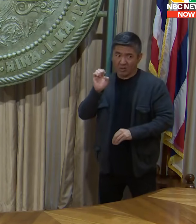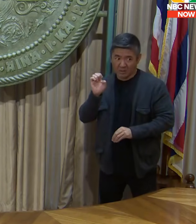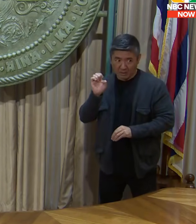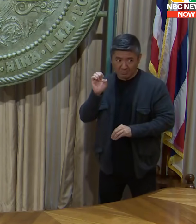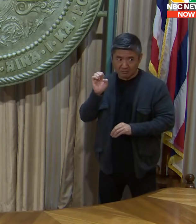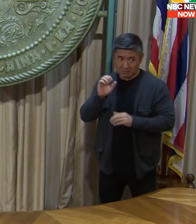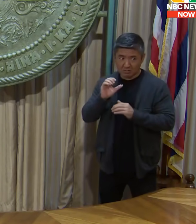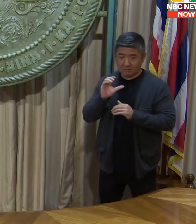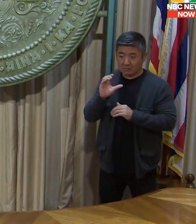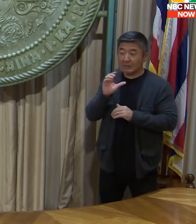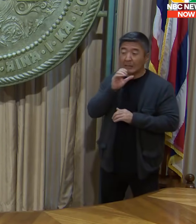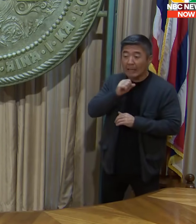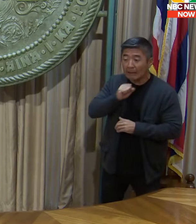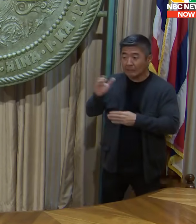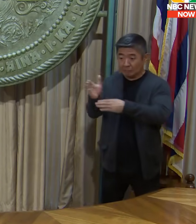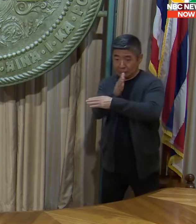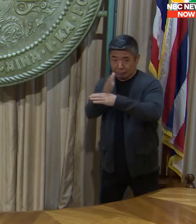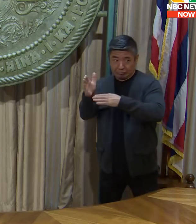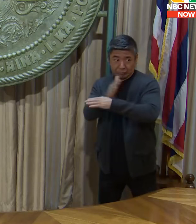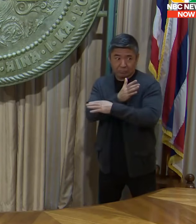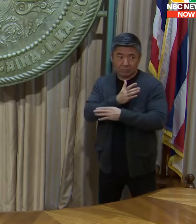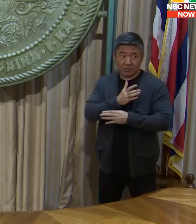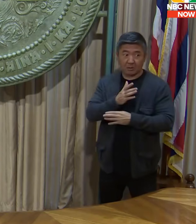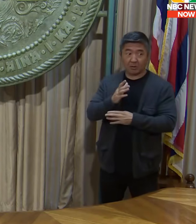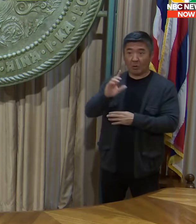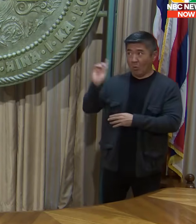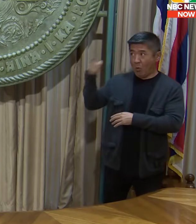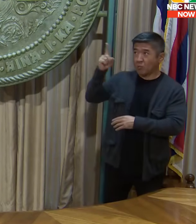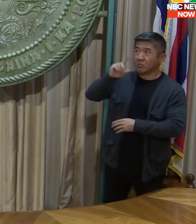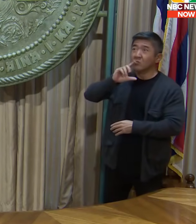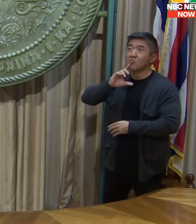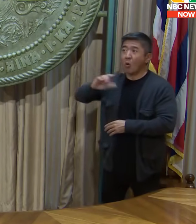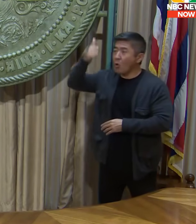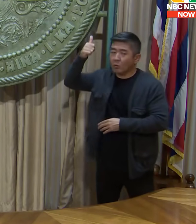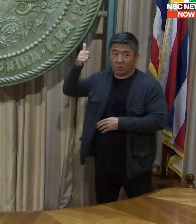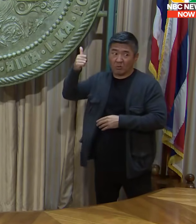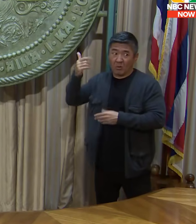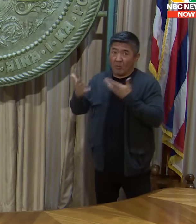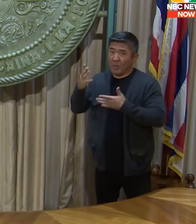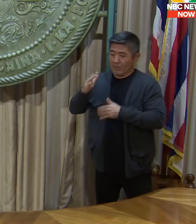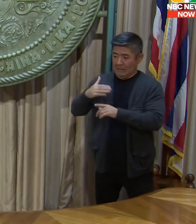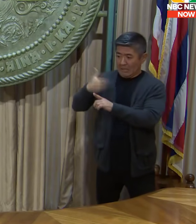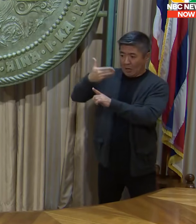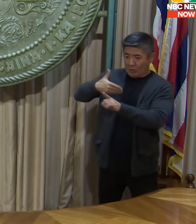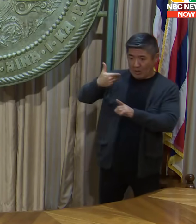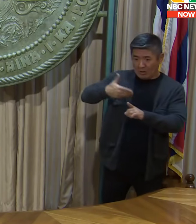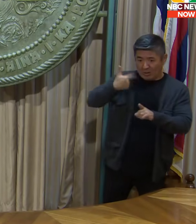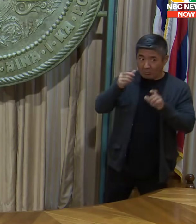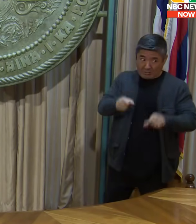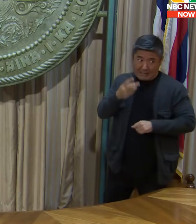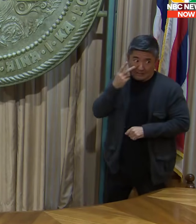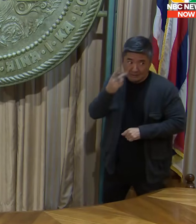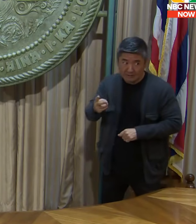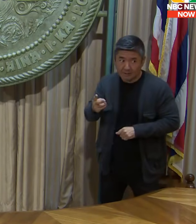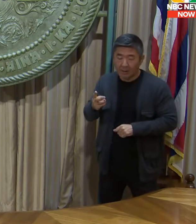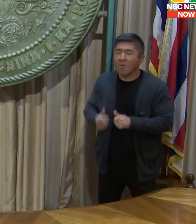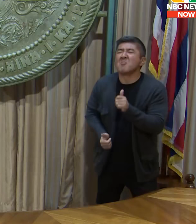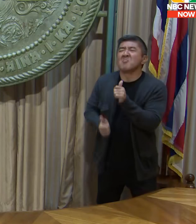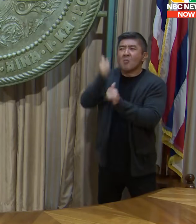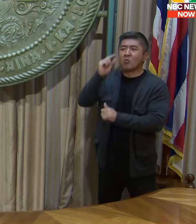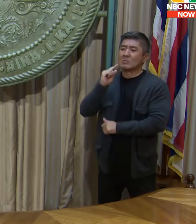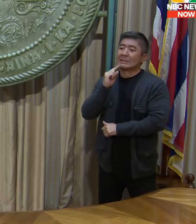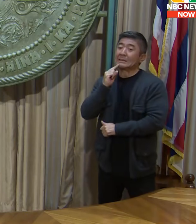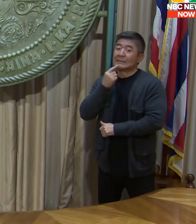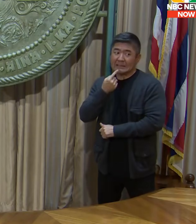In fact, it may be much more evenly distributed by age group than what we're seeing now. But clearly, the most serious cases we've seen have been